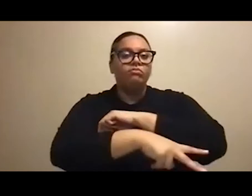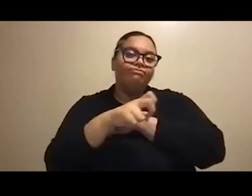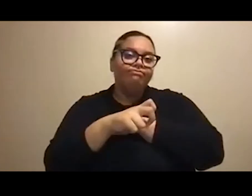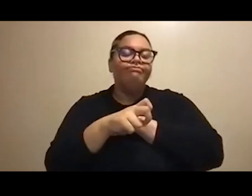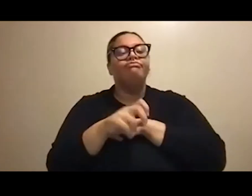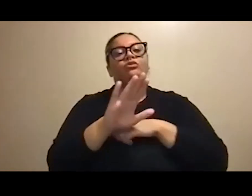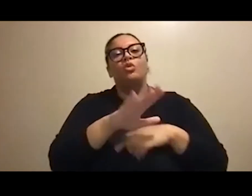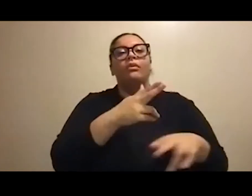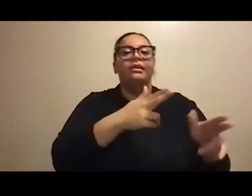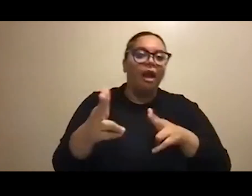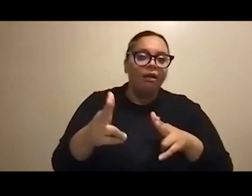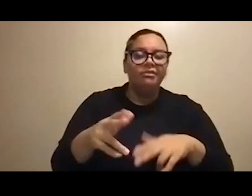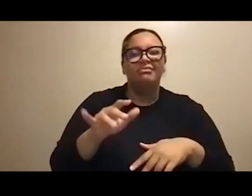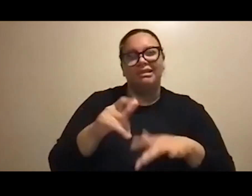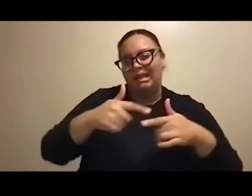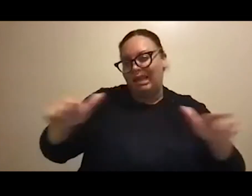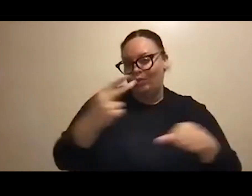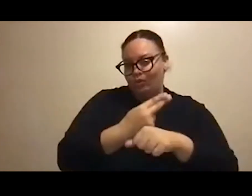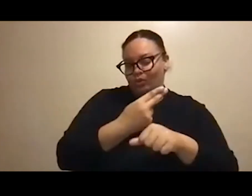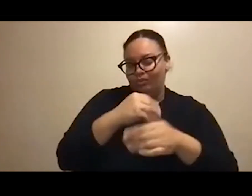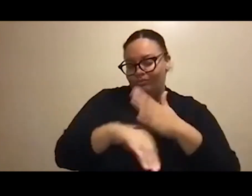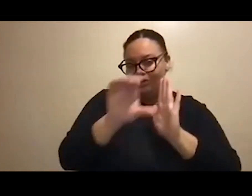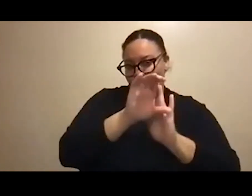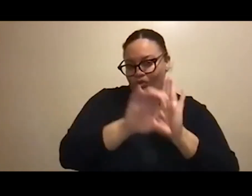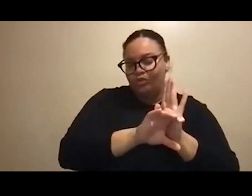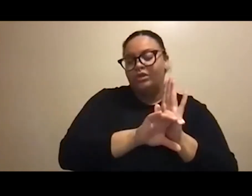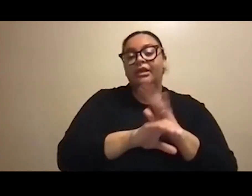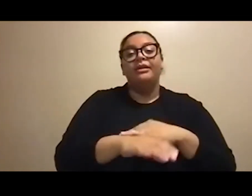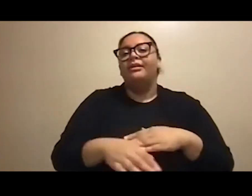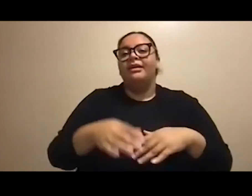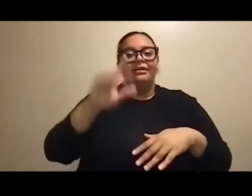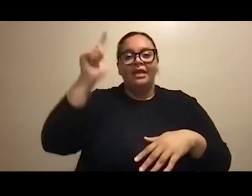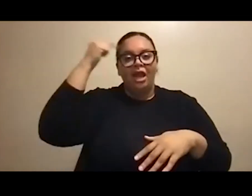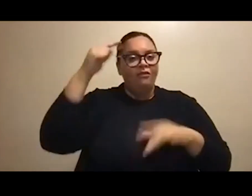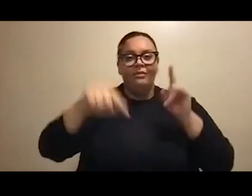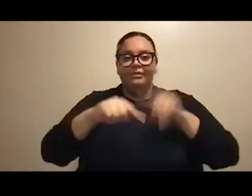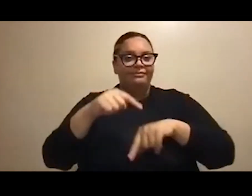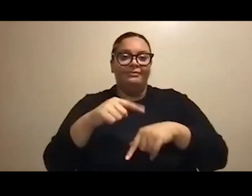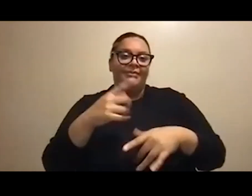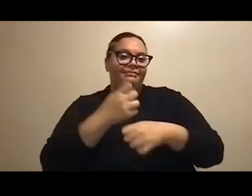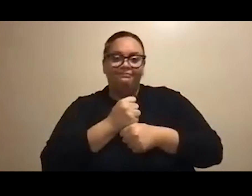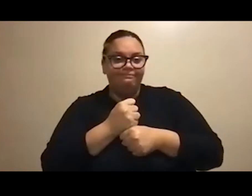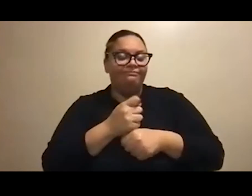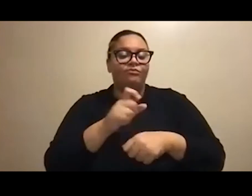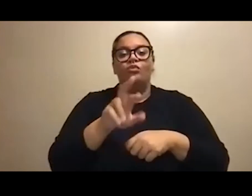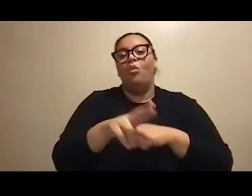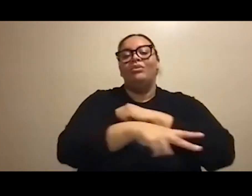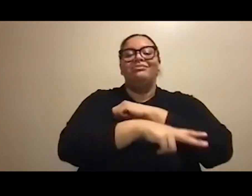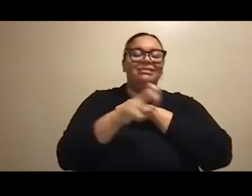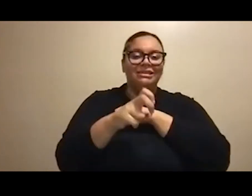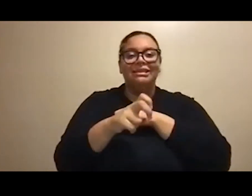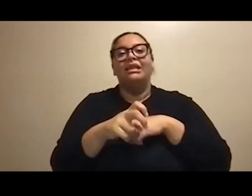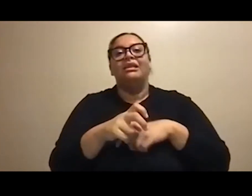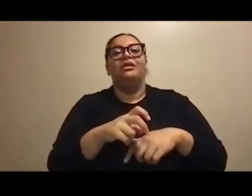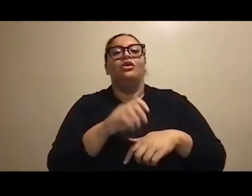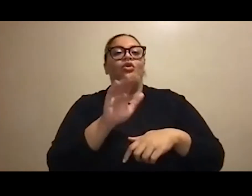the language in the Second Amendment. The government may not deprive any person of their liberty to keep and bear arms